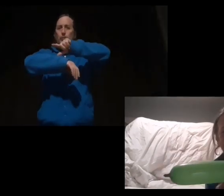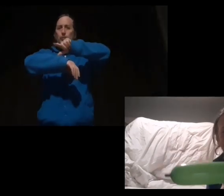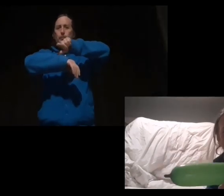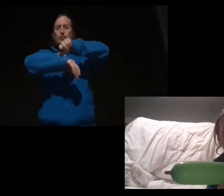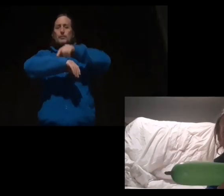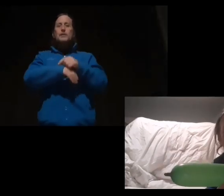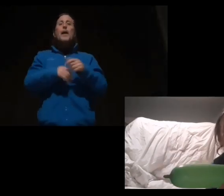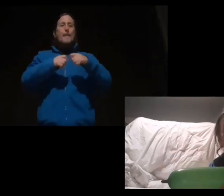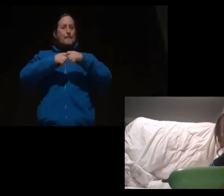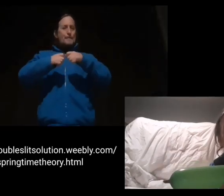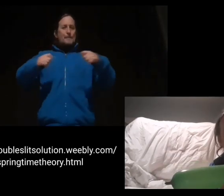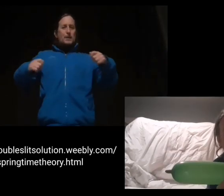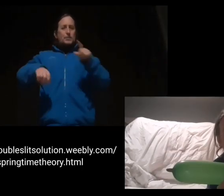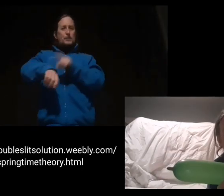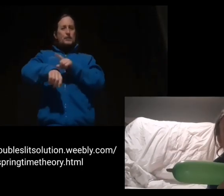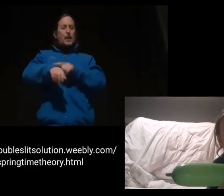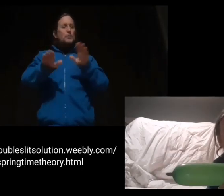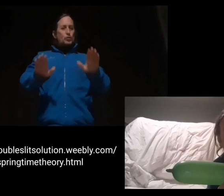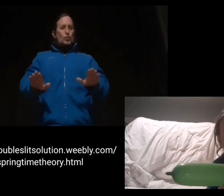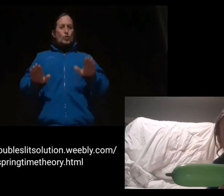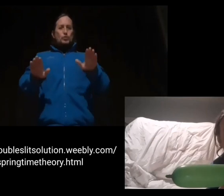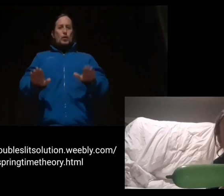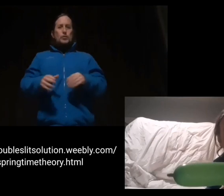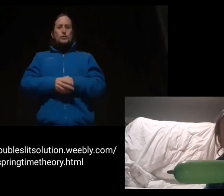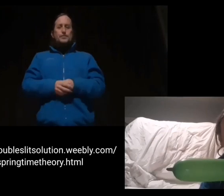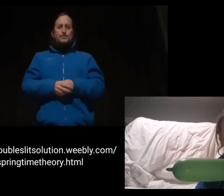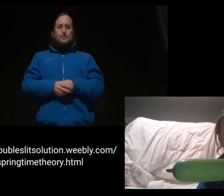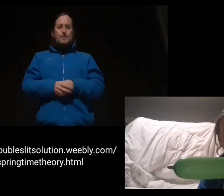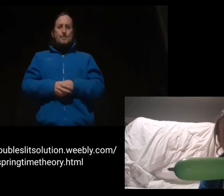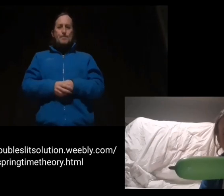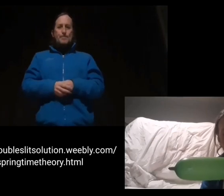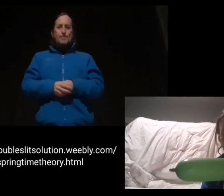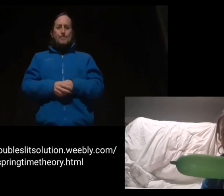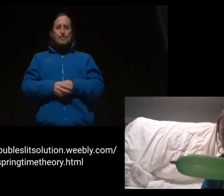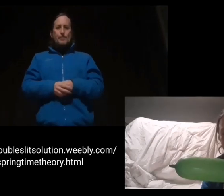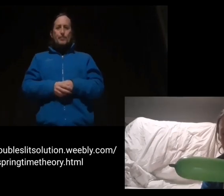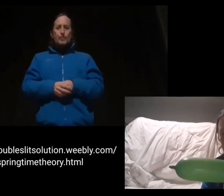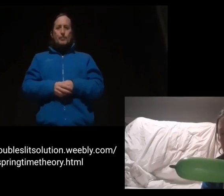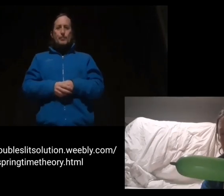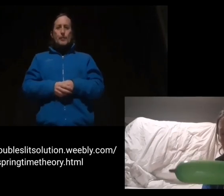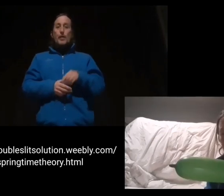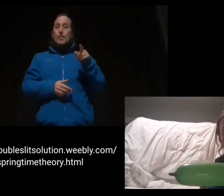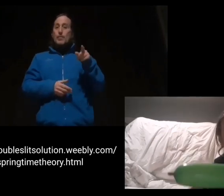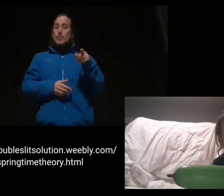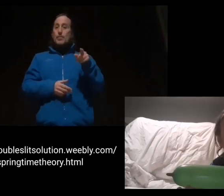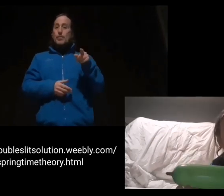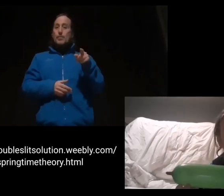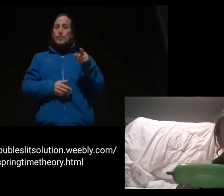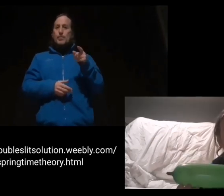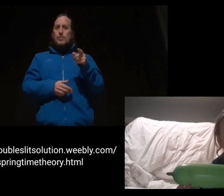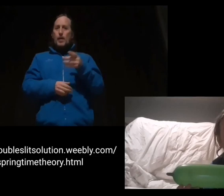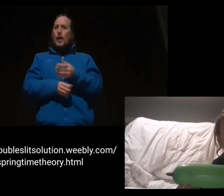switch. So it's the measurement of time that slows down around massive objects. And that actually